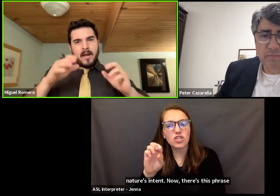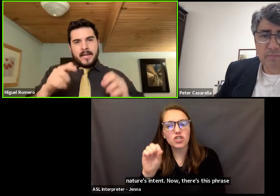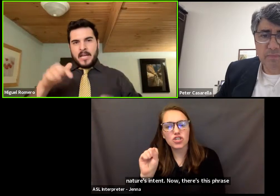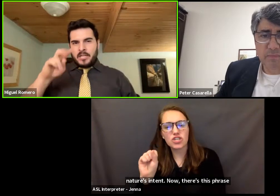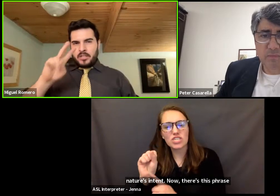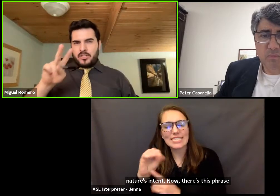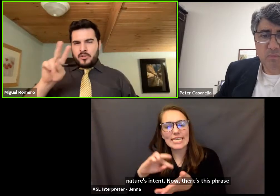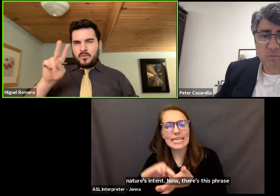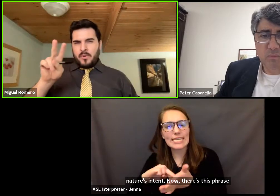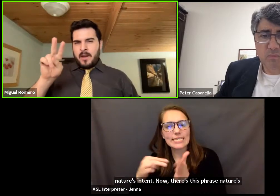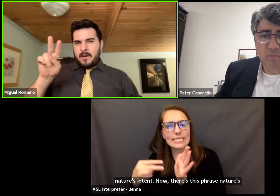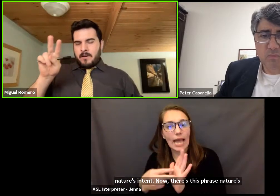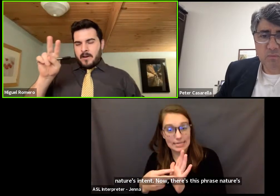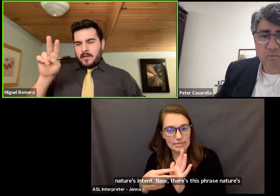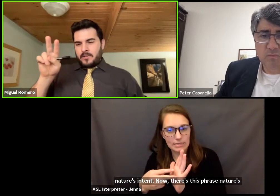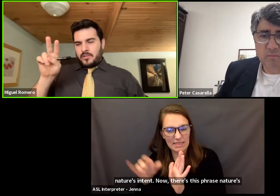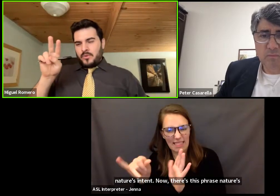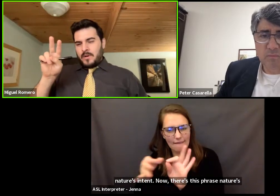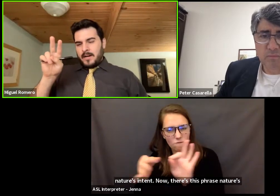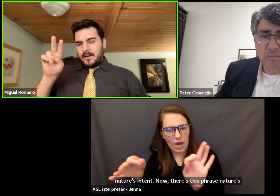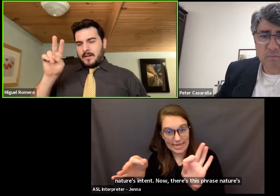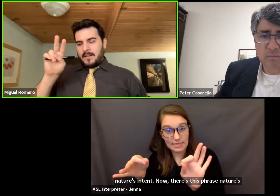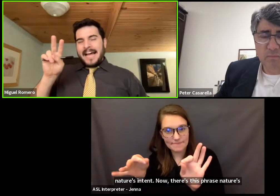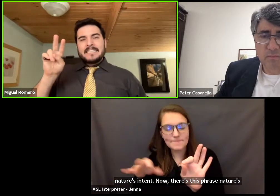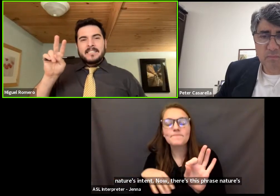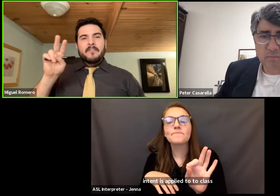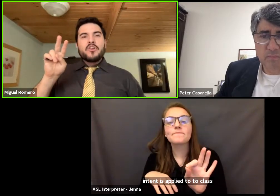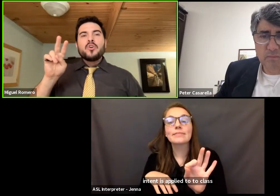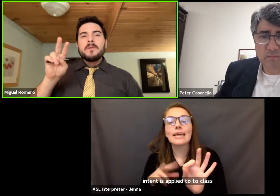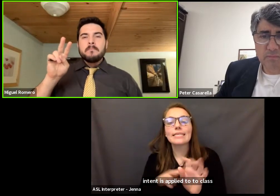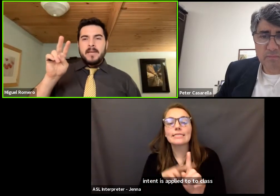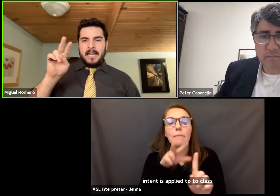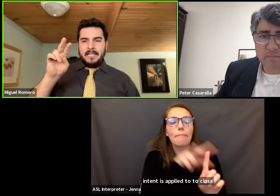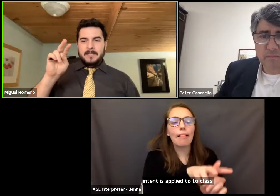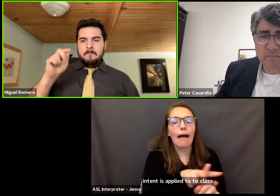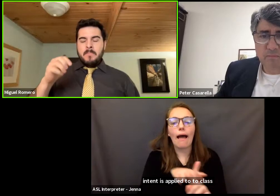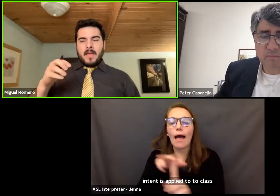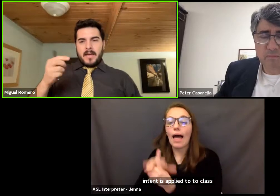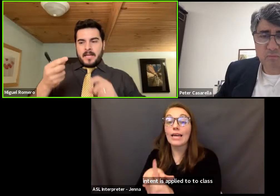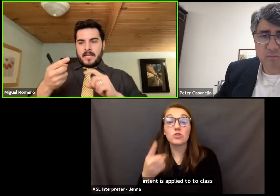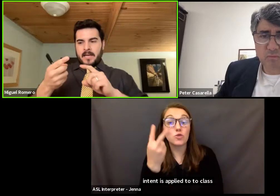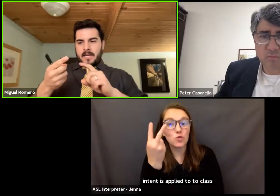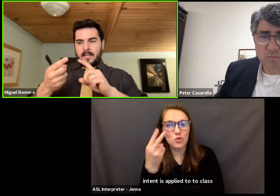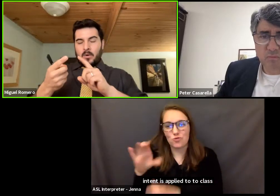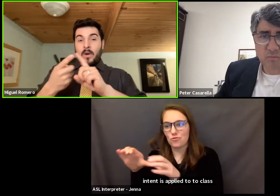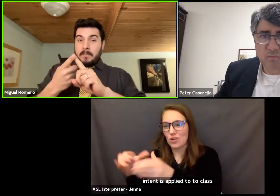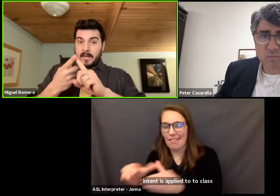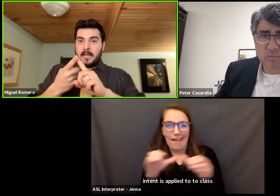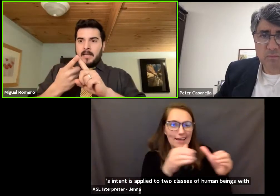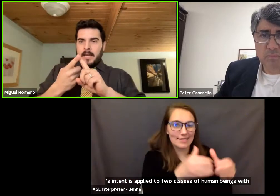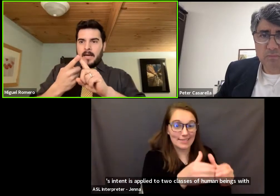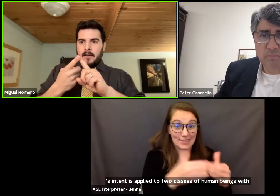is applied to two classes of human beings,